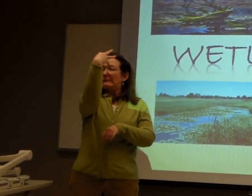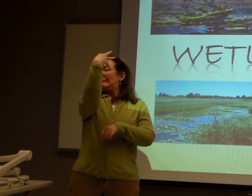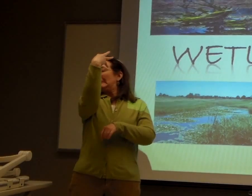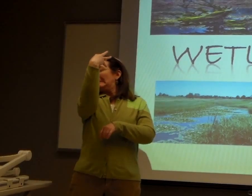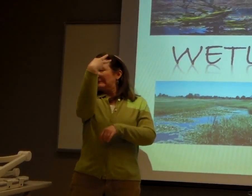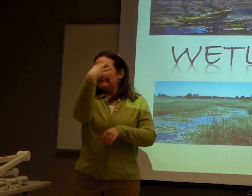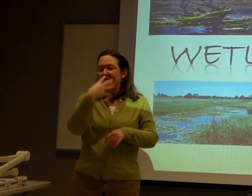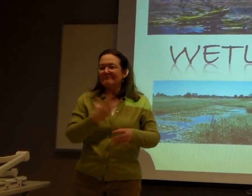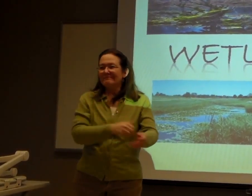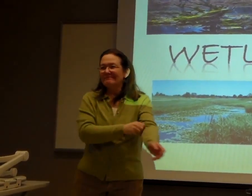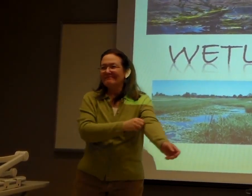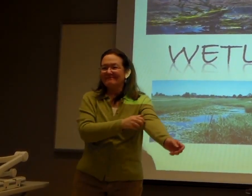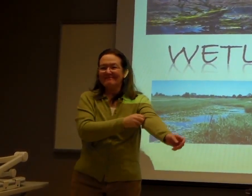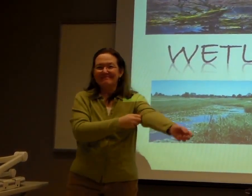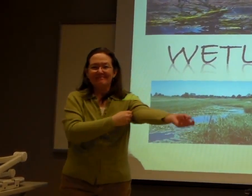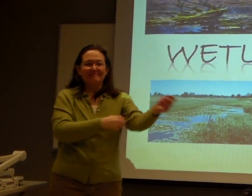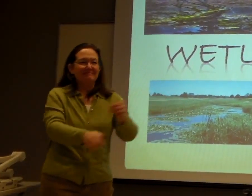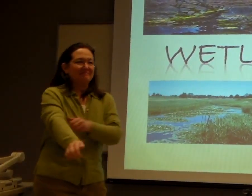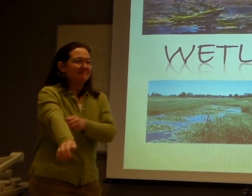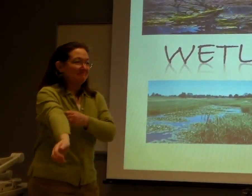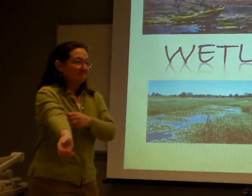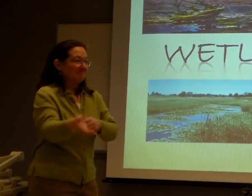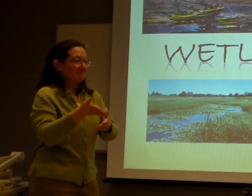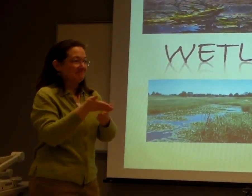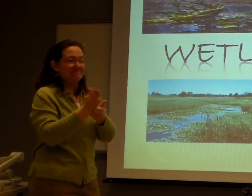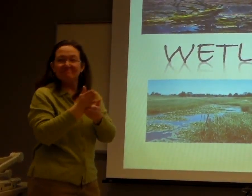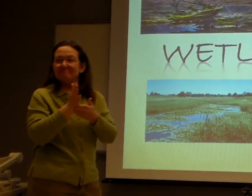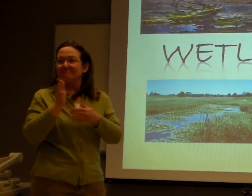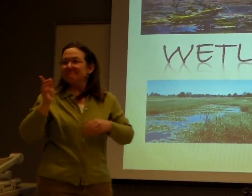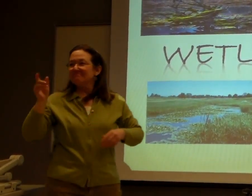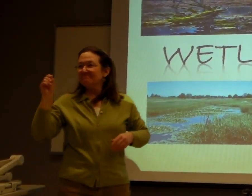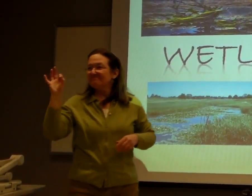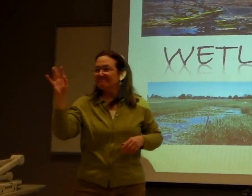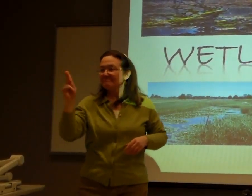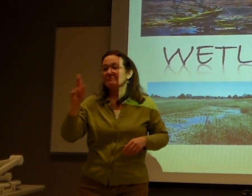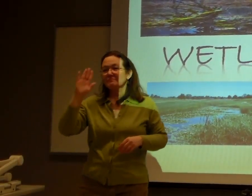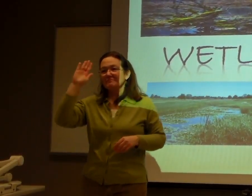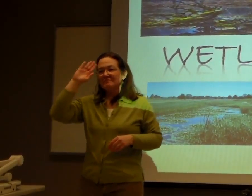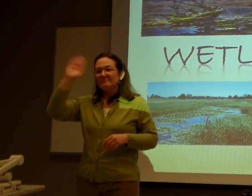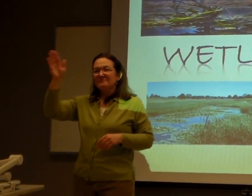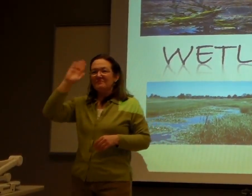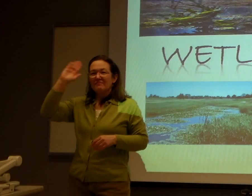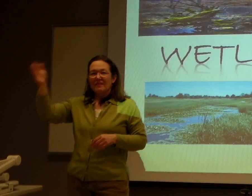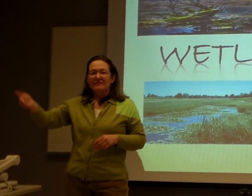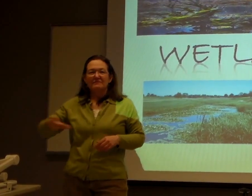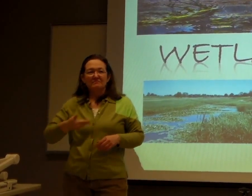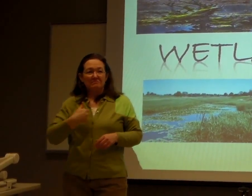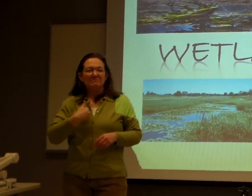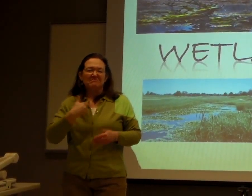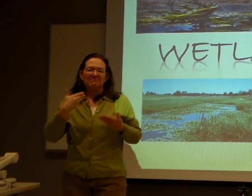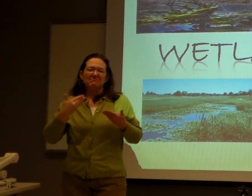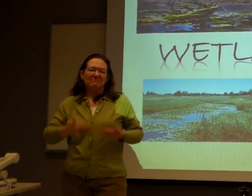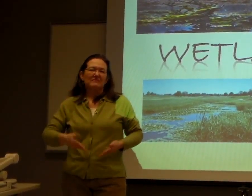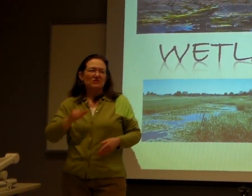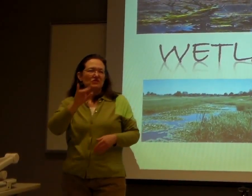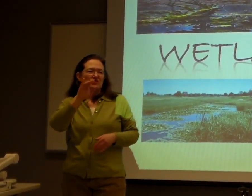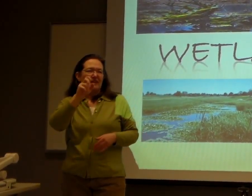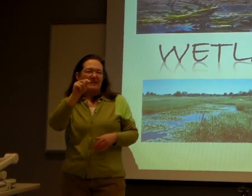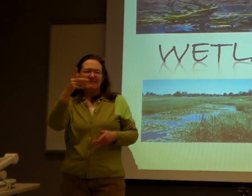but I'm hoping to avoid the light shining in my eyes. Okay, I think we're ready to start. Hello,